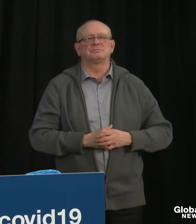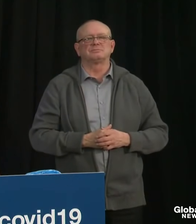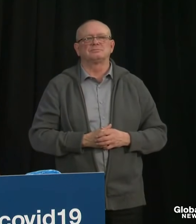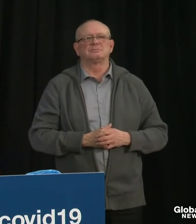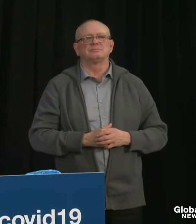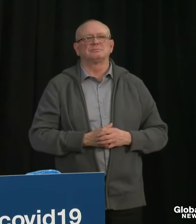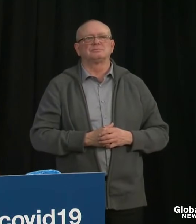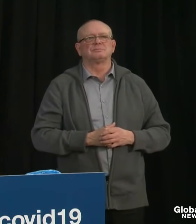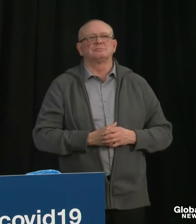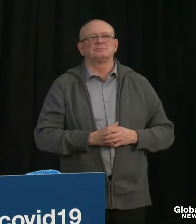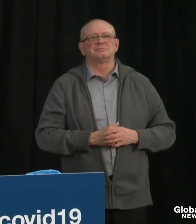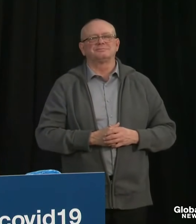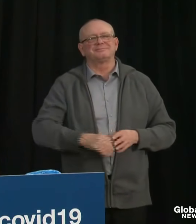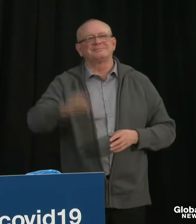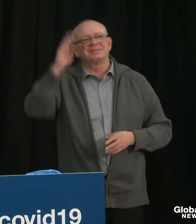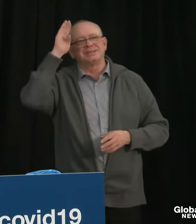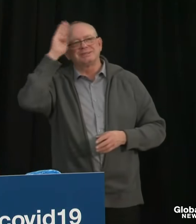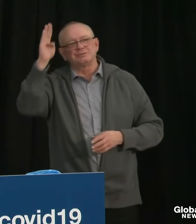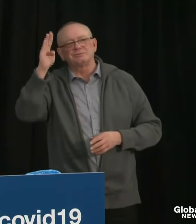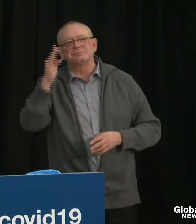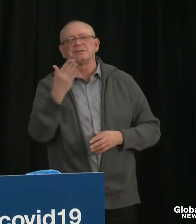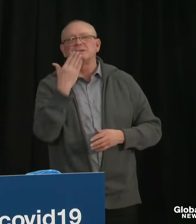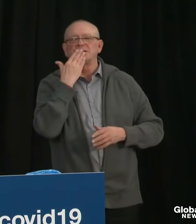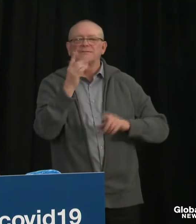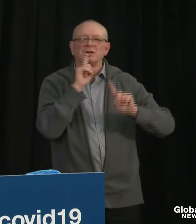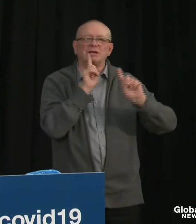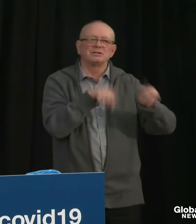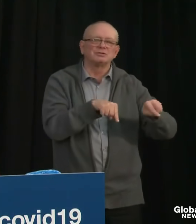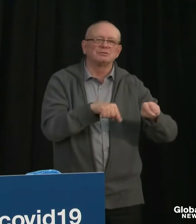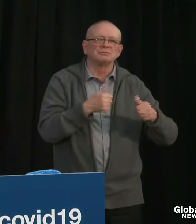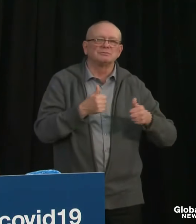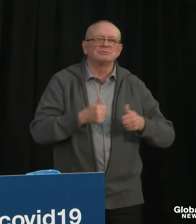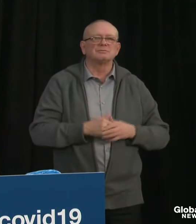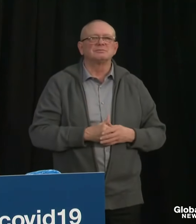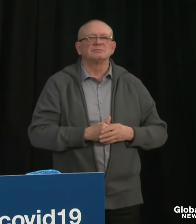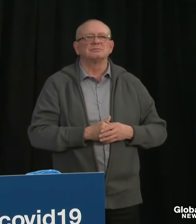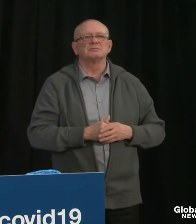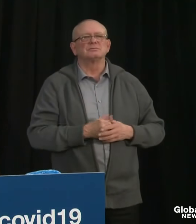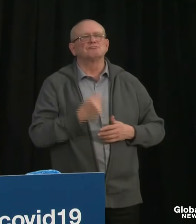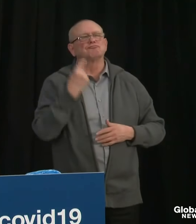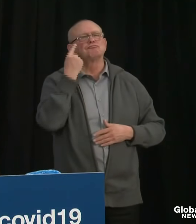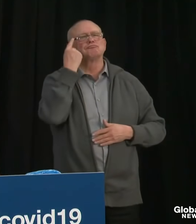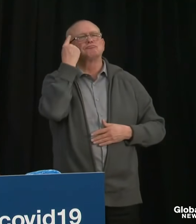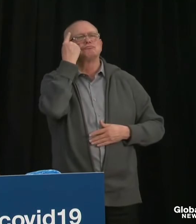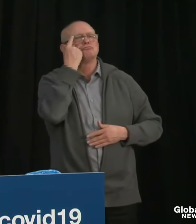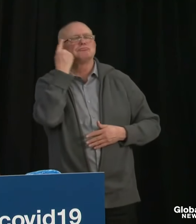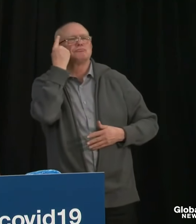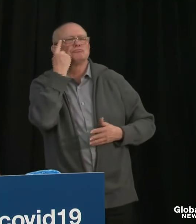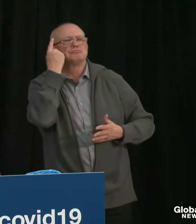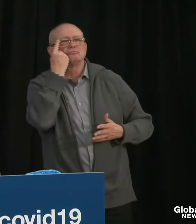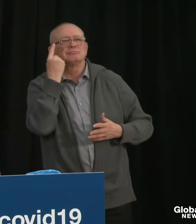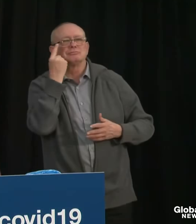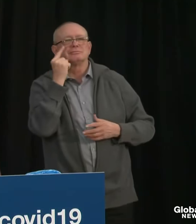you've seen evidence that CERB payments are fueling the overdose crisis in Alberta.